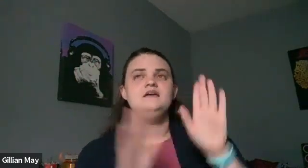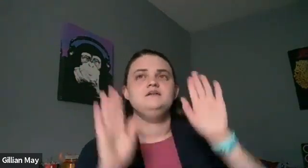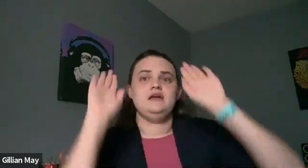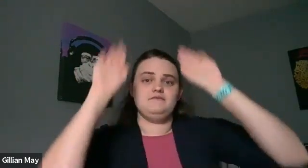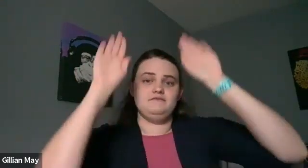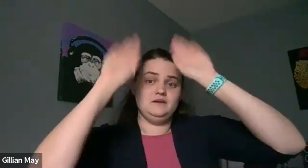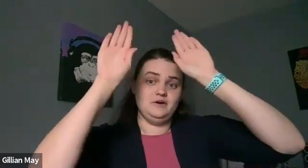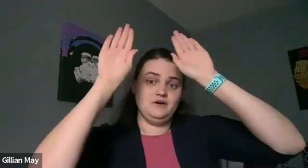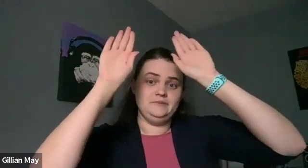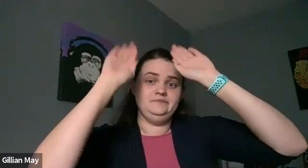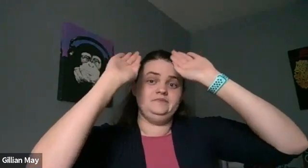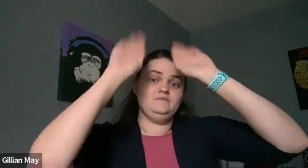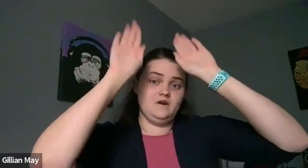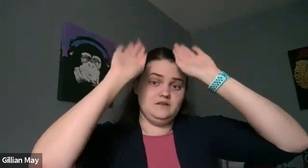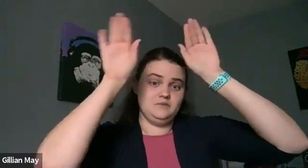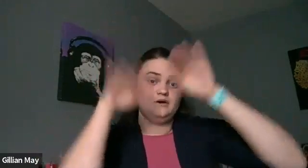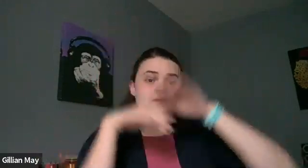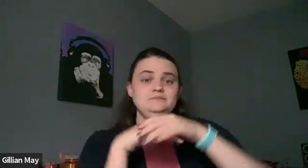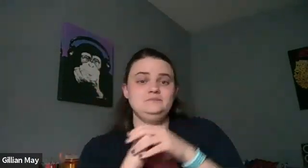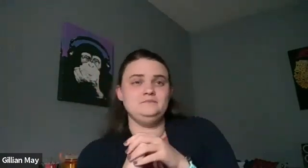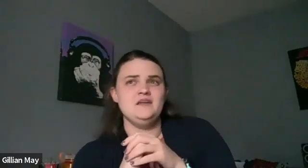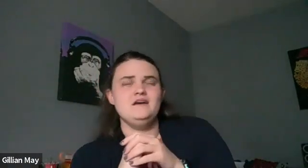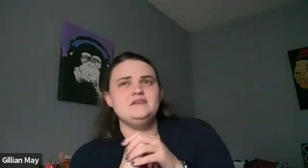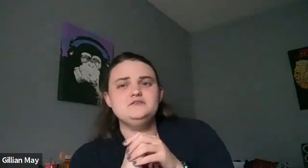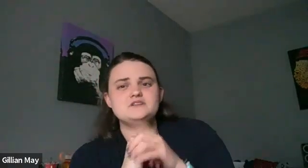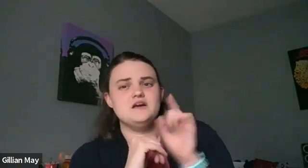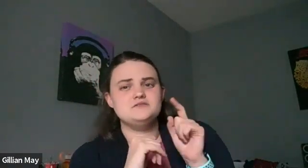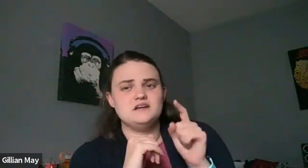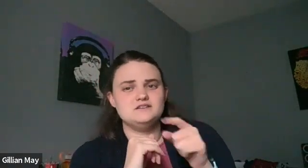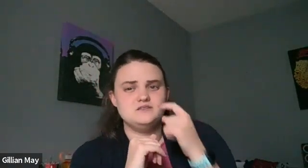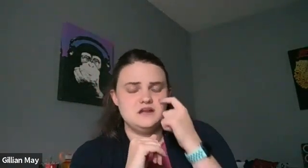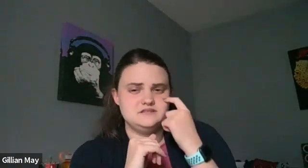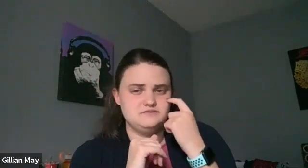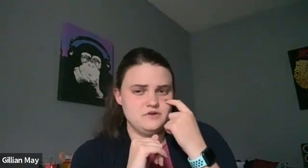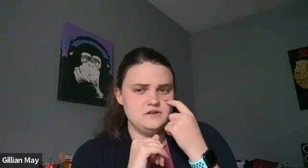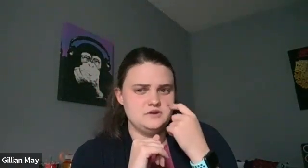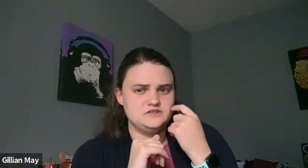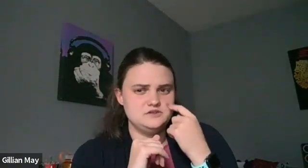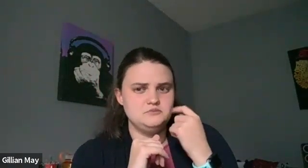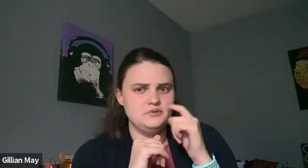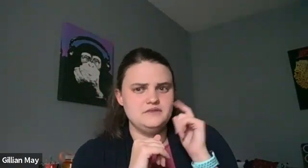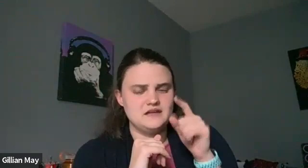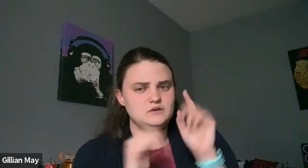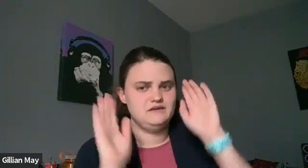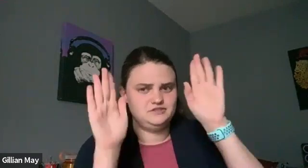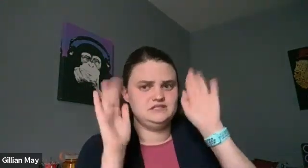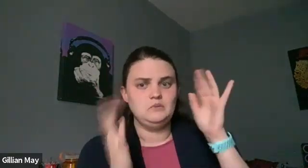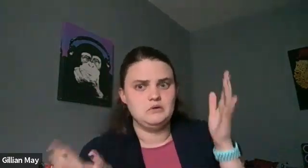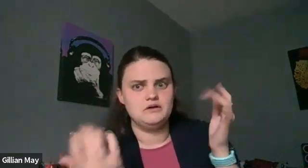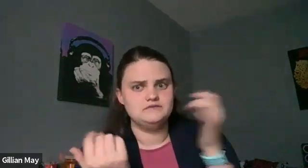And we have volleyball. I think there's another sign also that I've seen for volleyball too, but that's one I've just seen more often